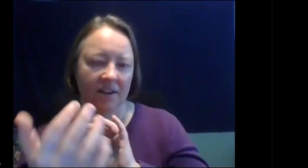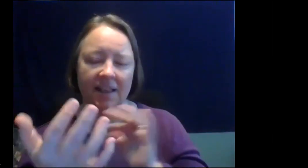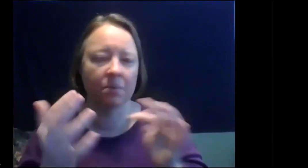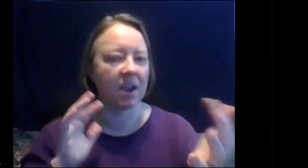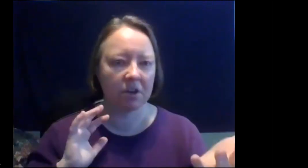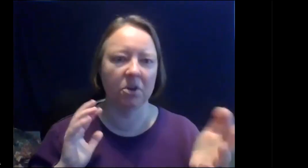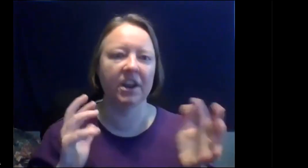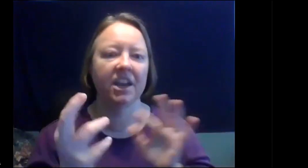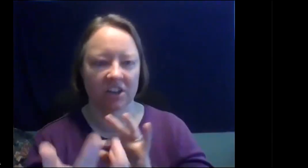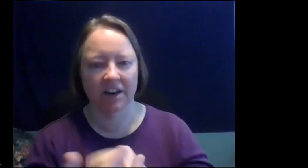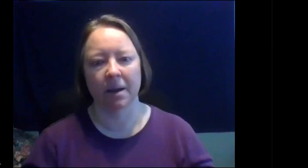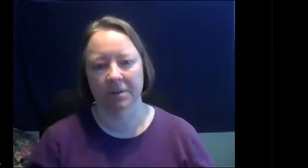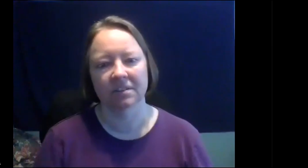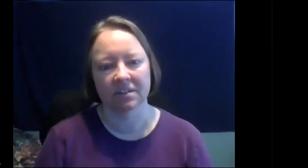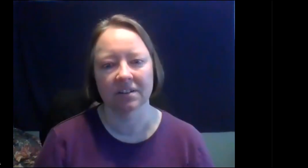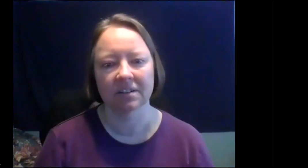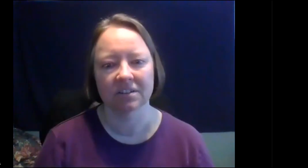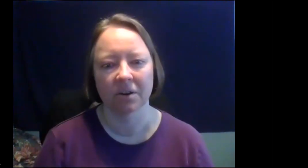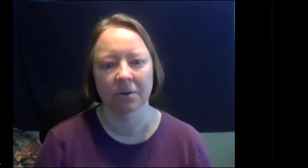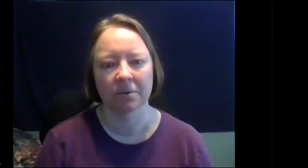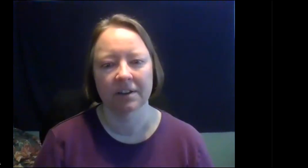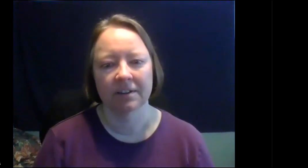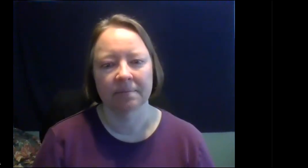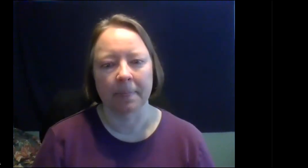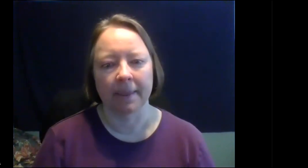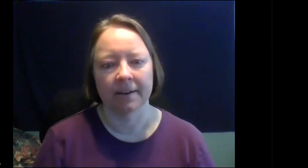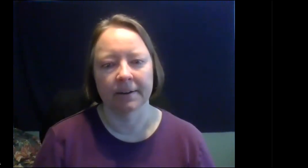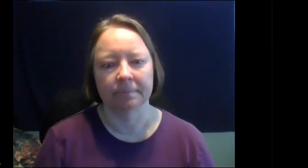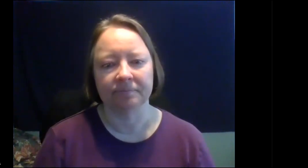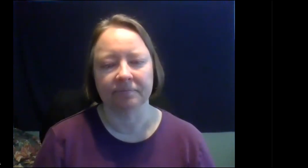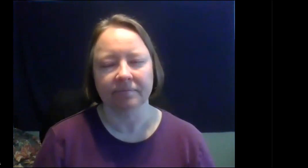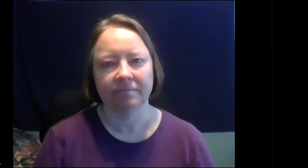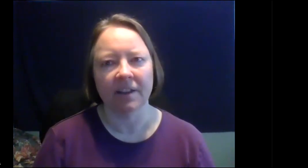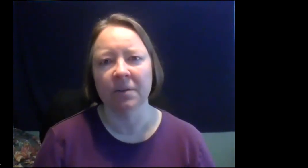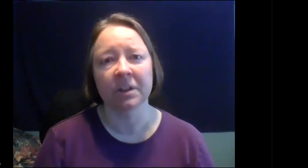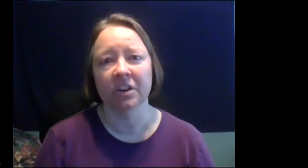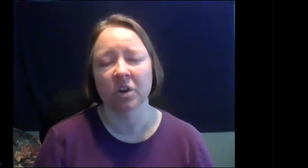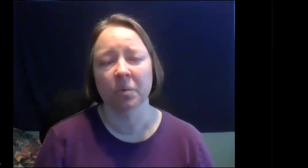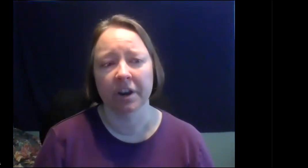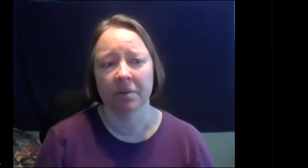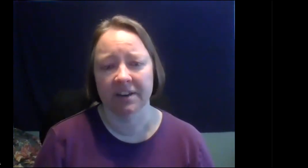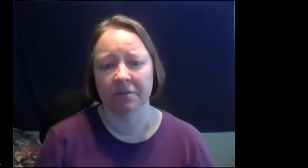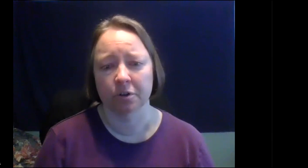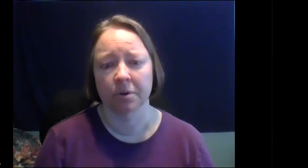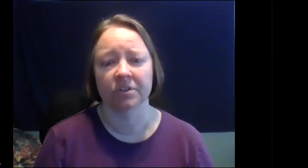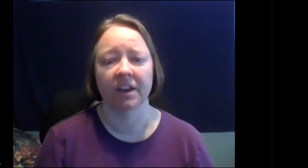And then we have communication that happens. So I really enjoy working with deaf interpreters,